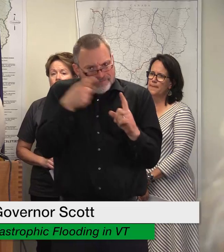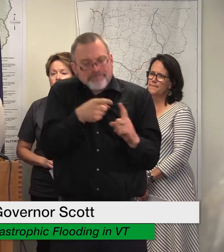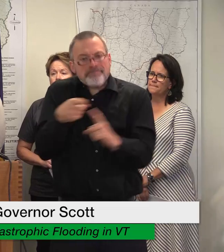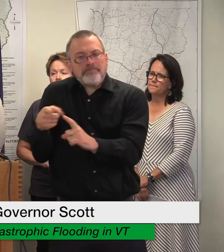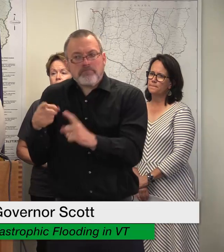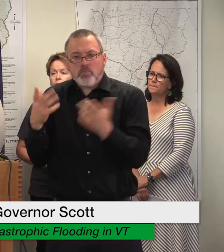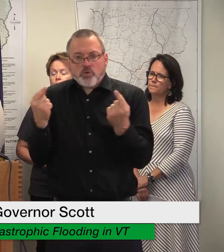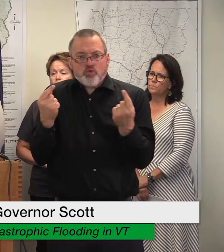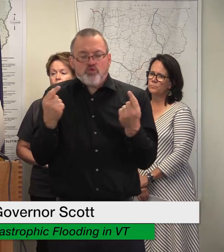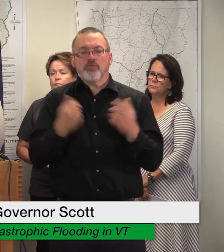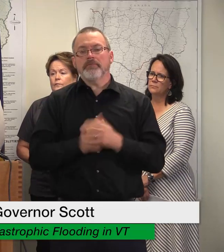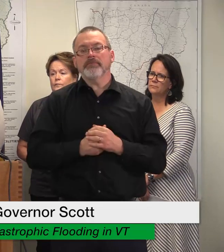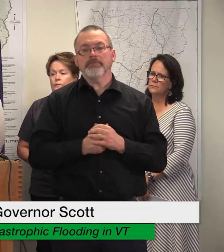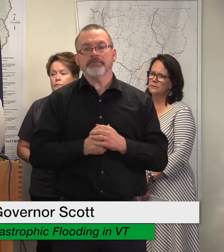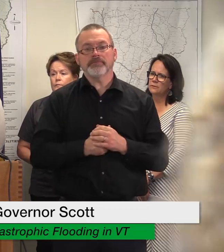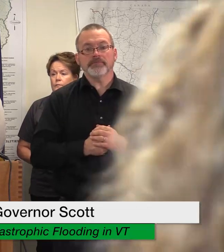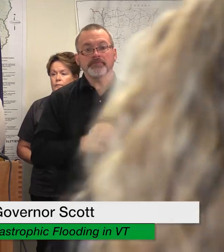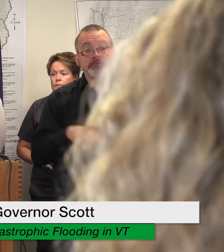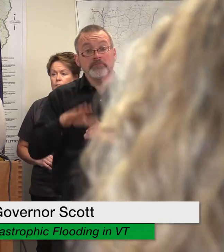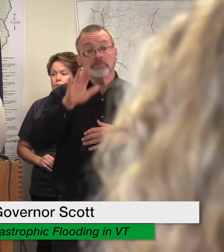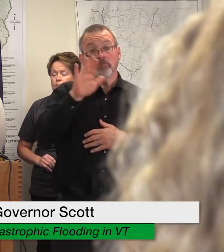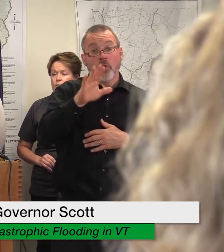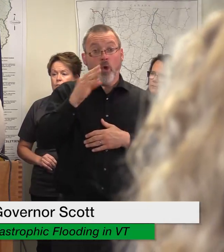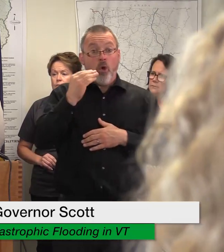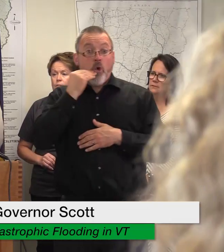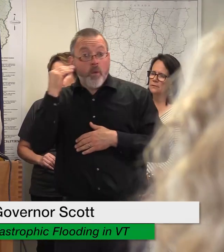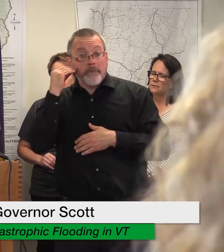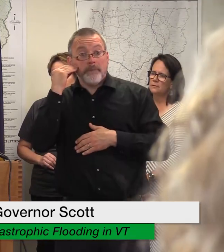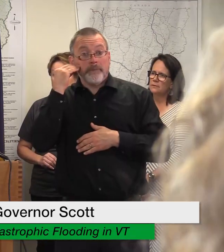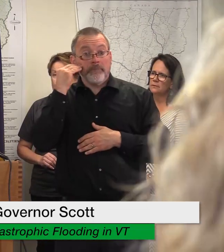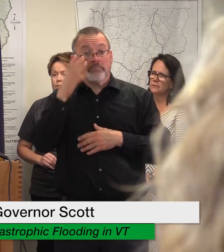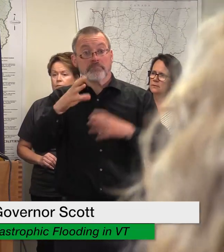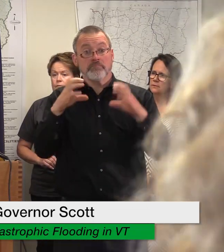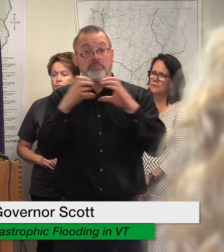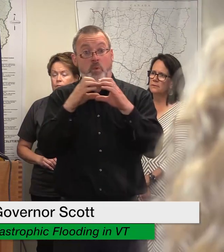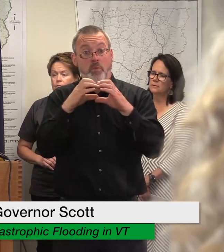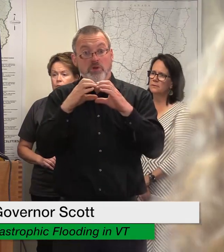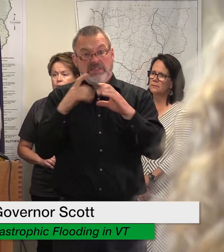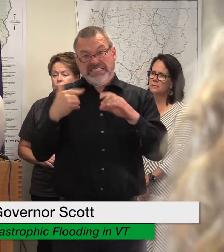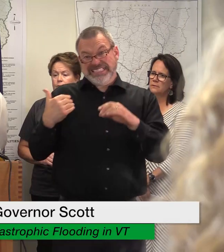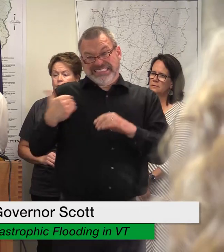your manufactured or mobile home was impacted by July flooding, make